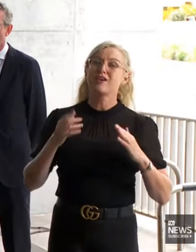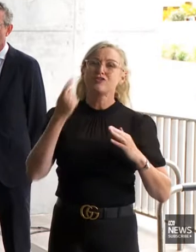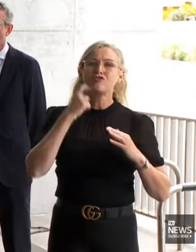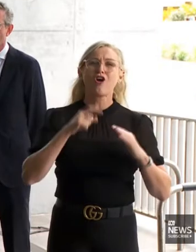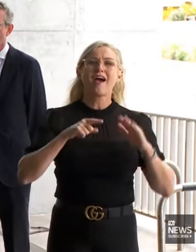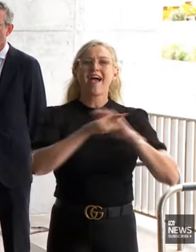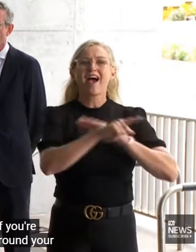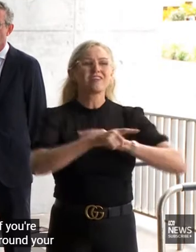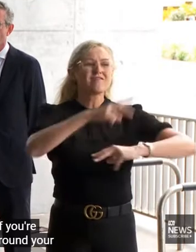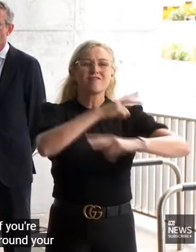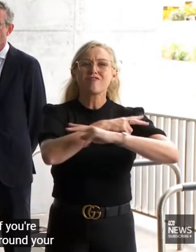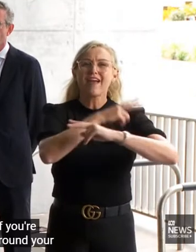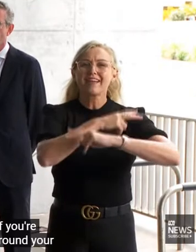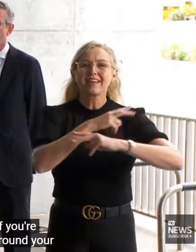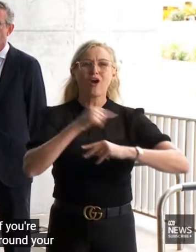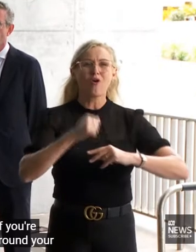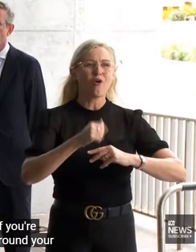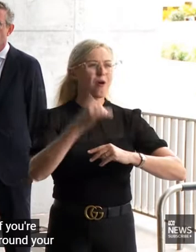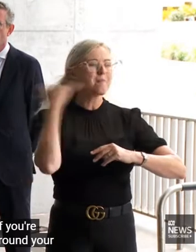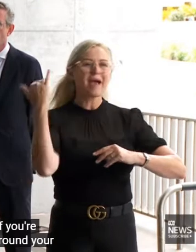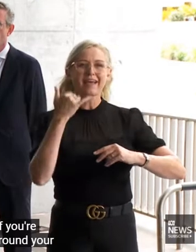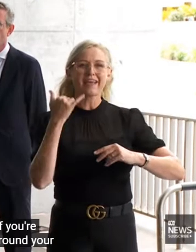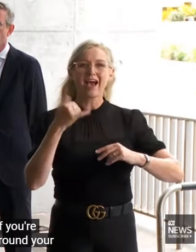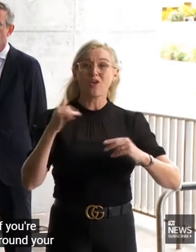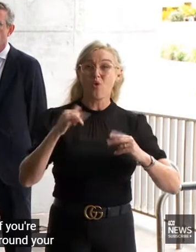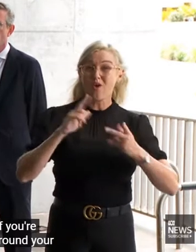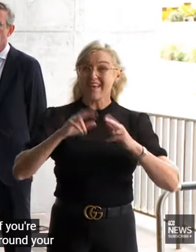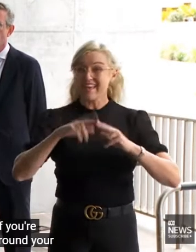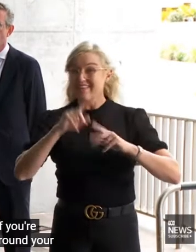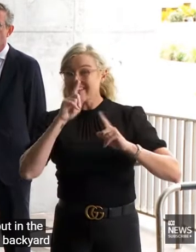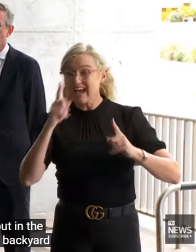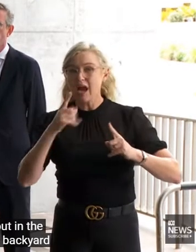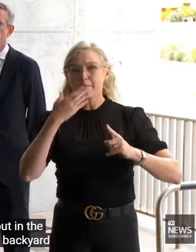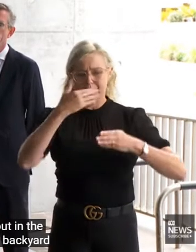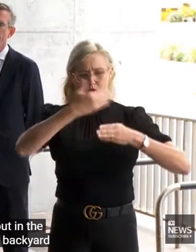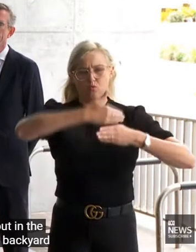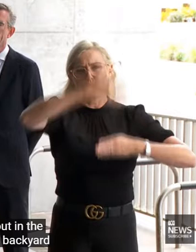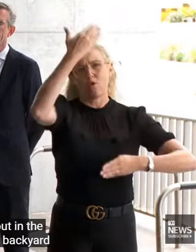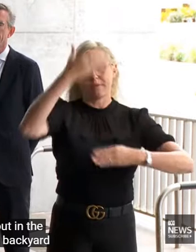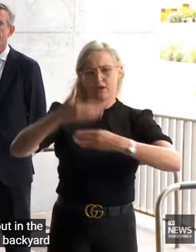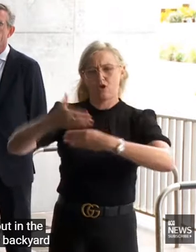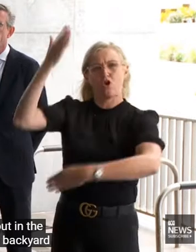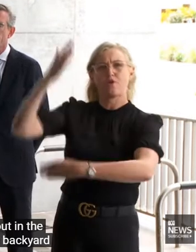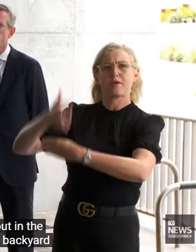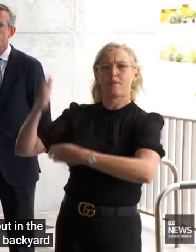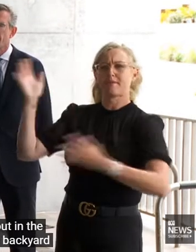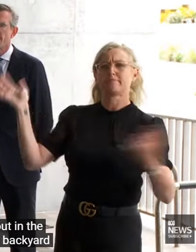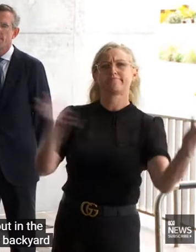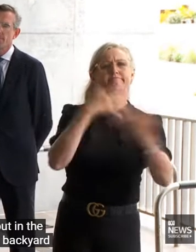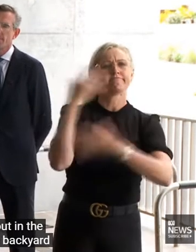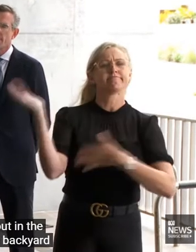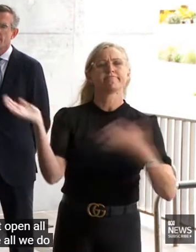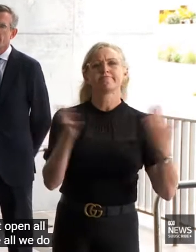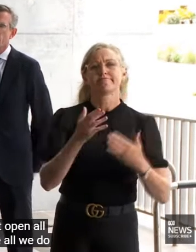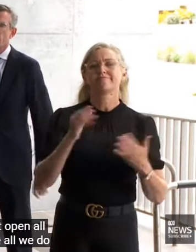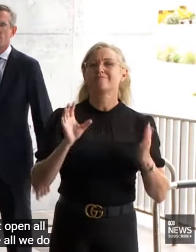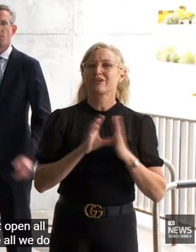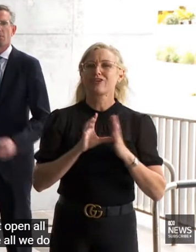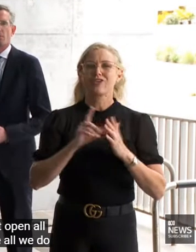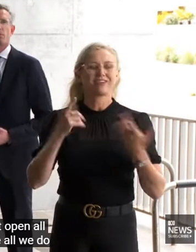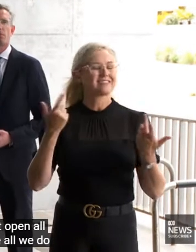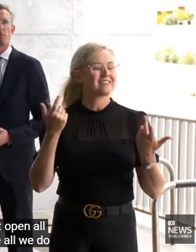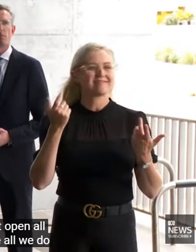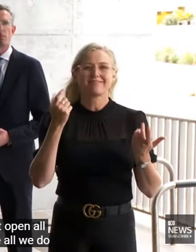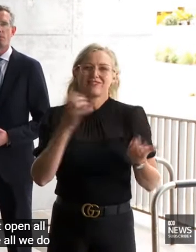balcony or out in the backyard, or if you can't do that, open all the windows, because what we do know is that Omicron's not terribly successful when it's out in the fresh